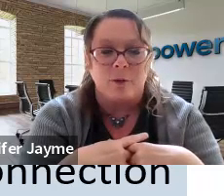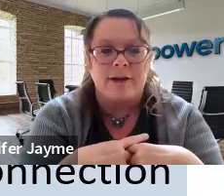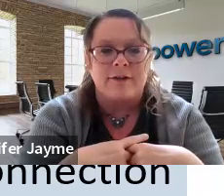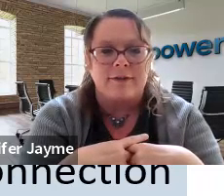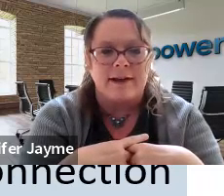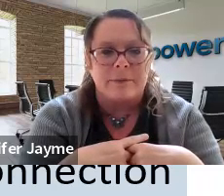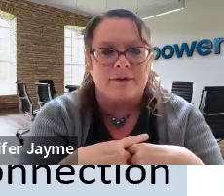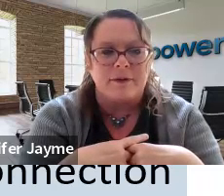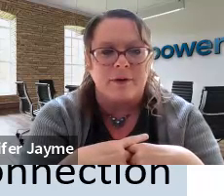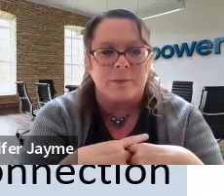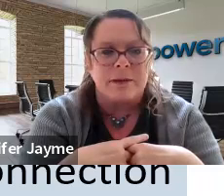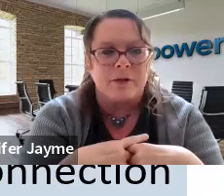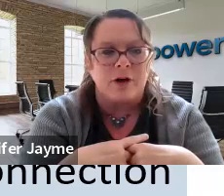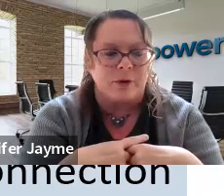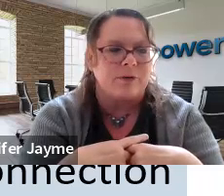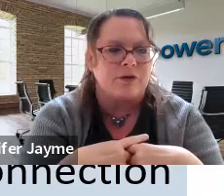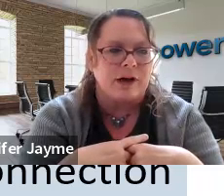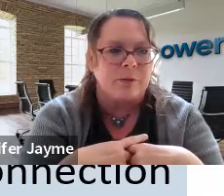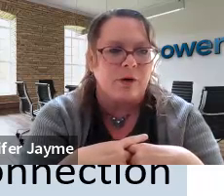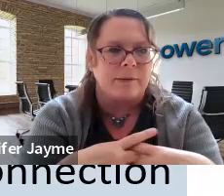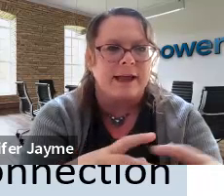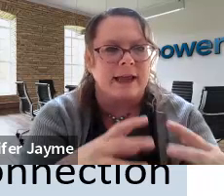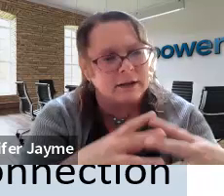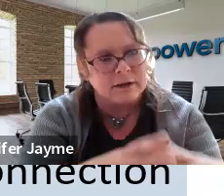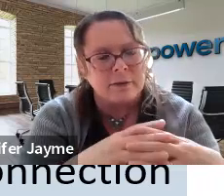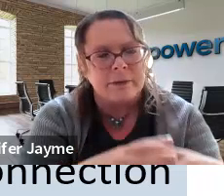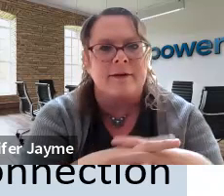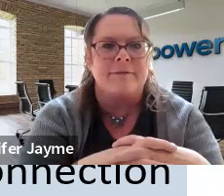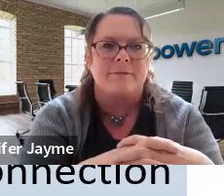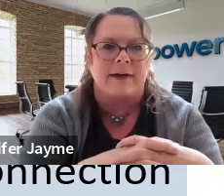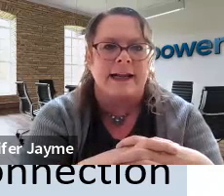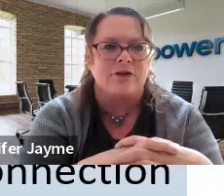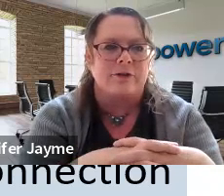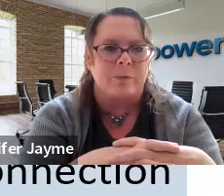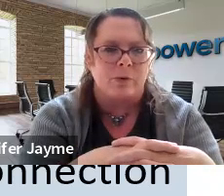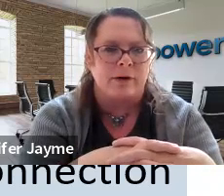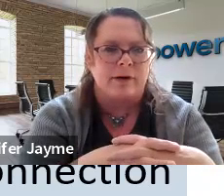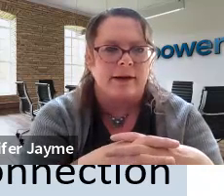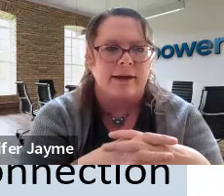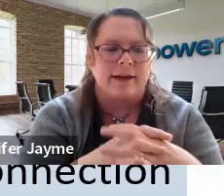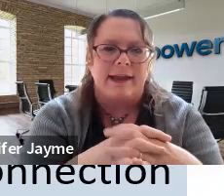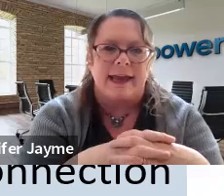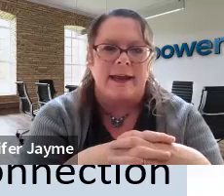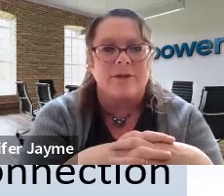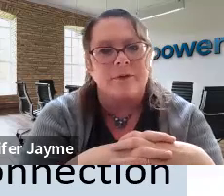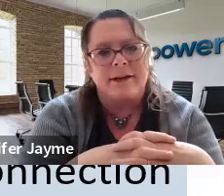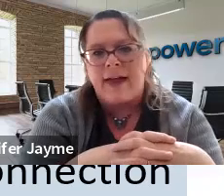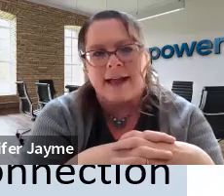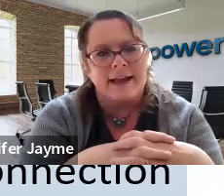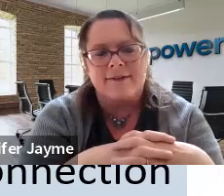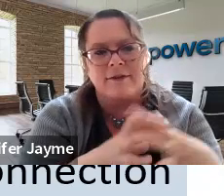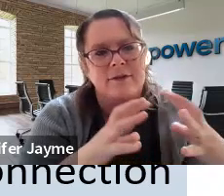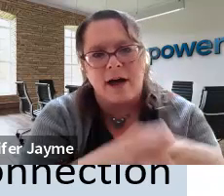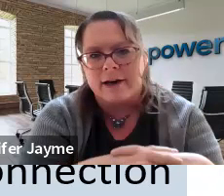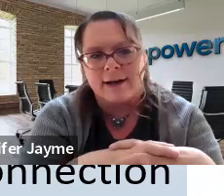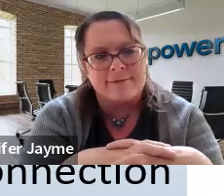Grants for wages and stipends so that when people are going through a training program, they get a little bit of financial support. And what's really lacking